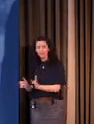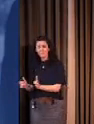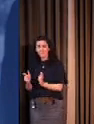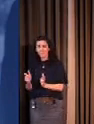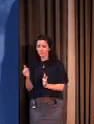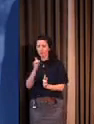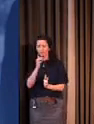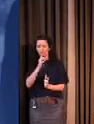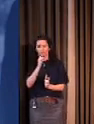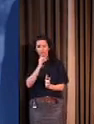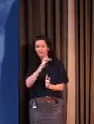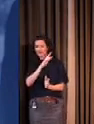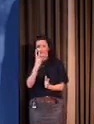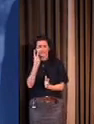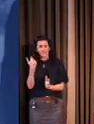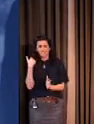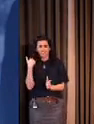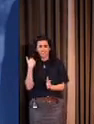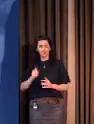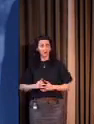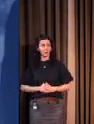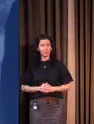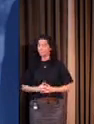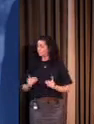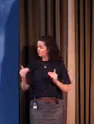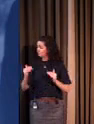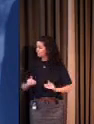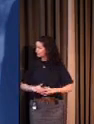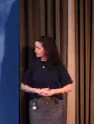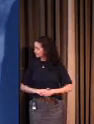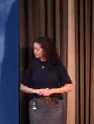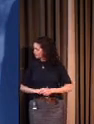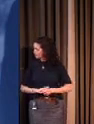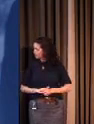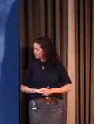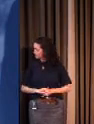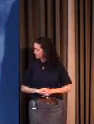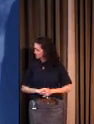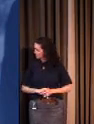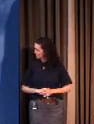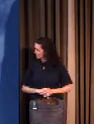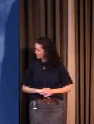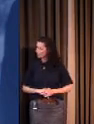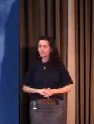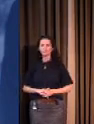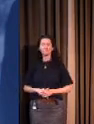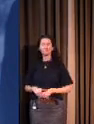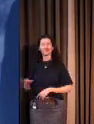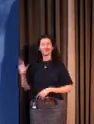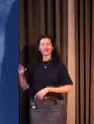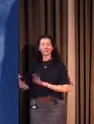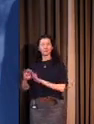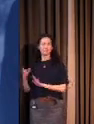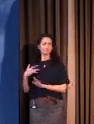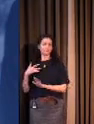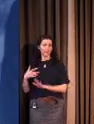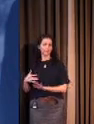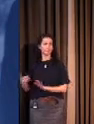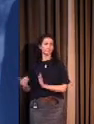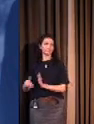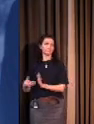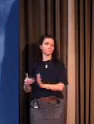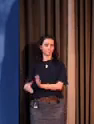day in Louisiana. Go to the next slide, please. Go through, this is a slide that we look at quite frequently, and I want to